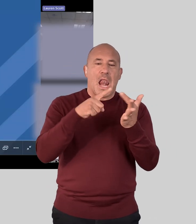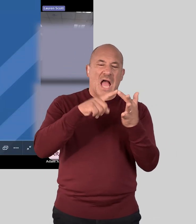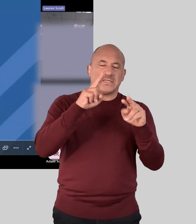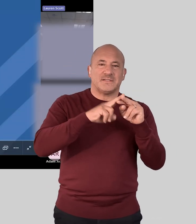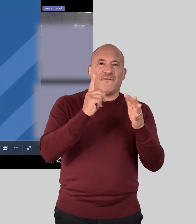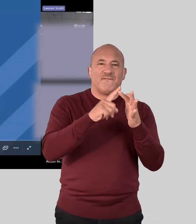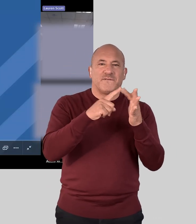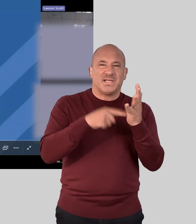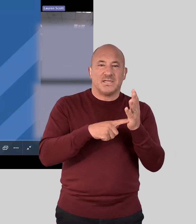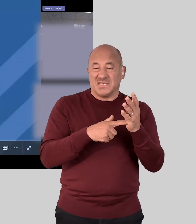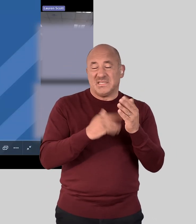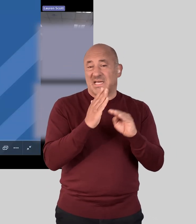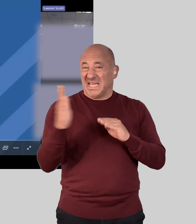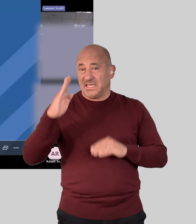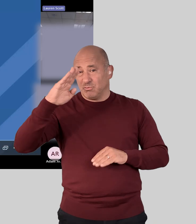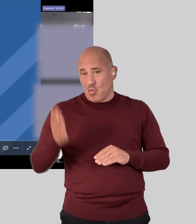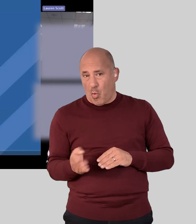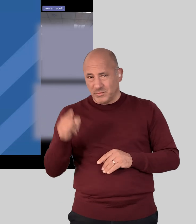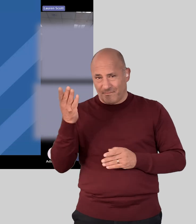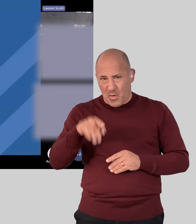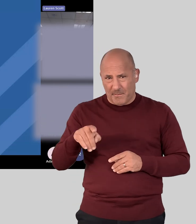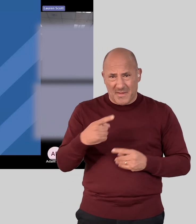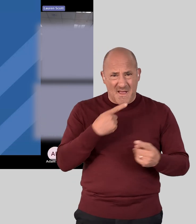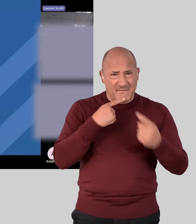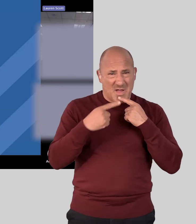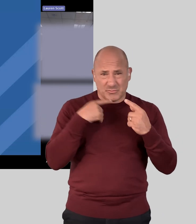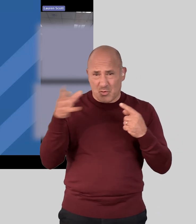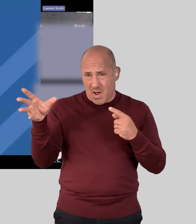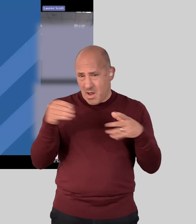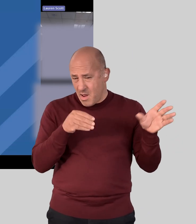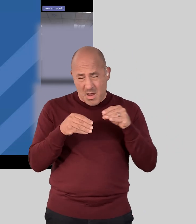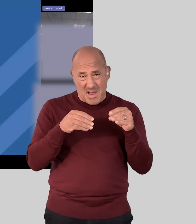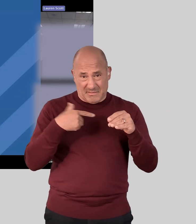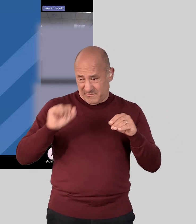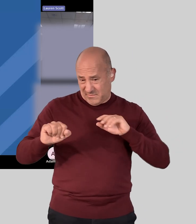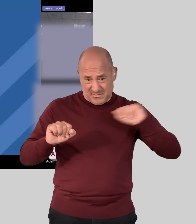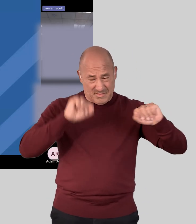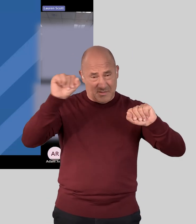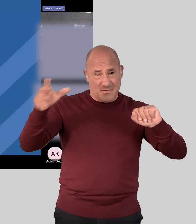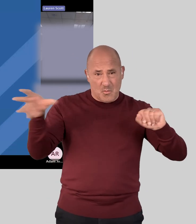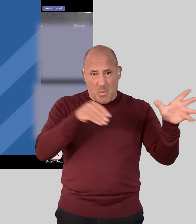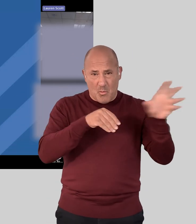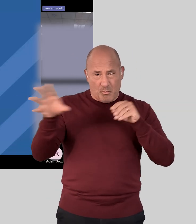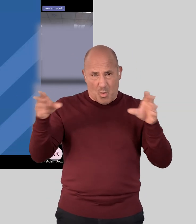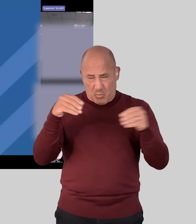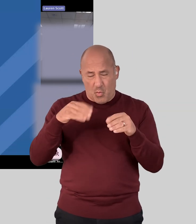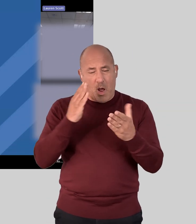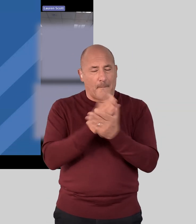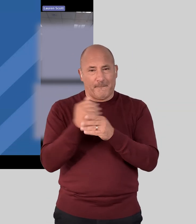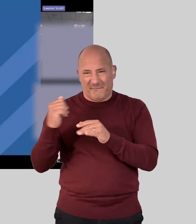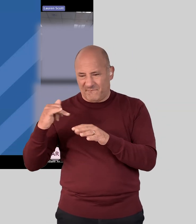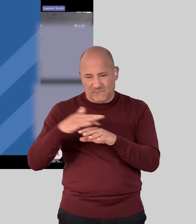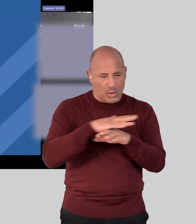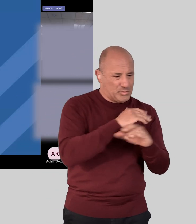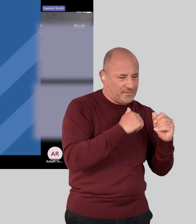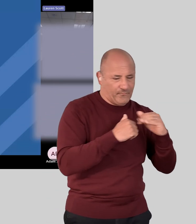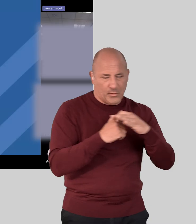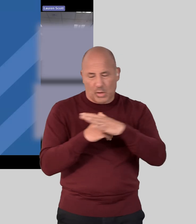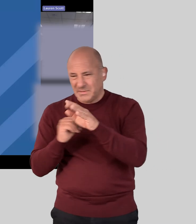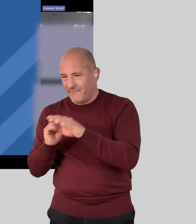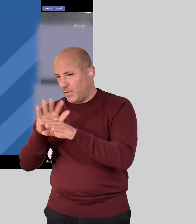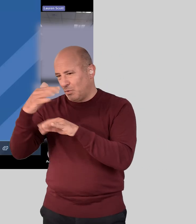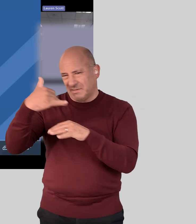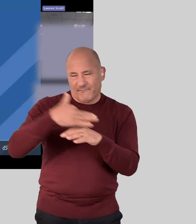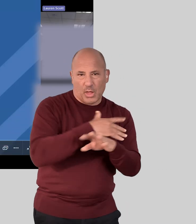feet is on the East Coast. So all this information was kind of being absorbed in different spaces and had a lot of